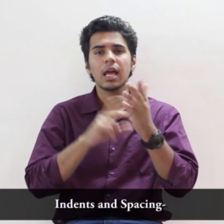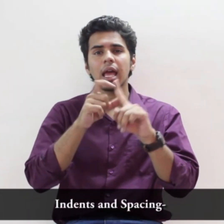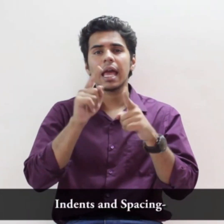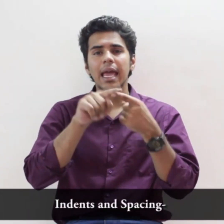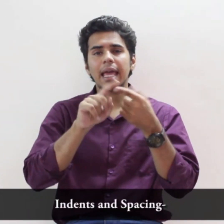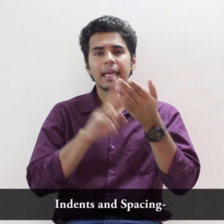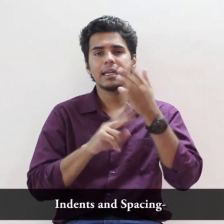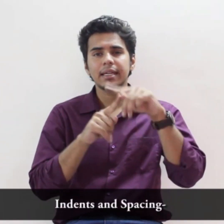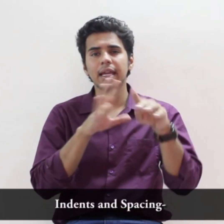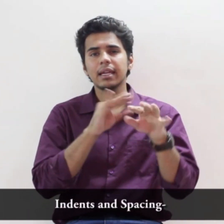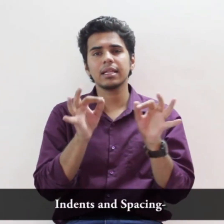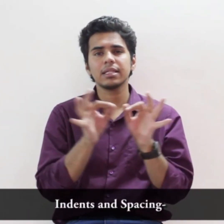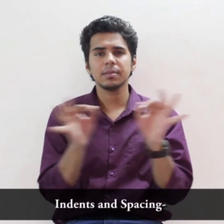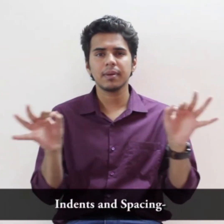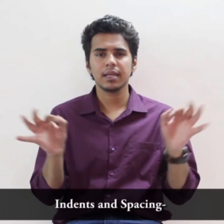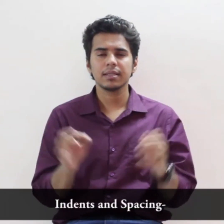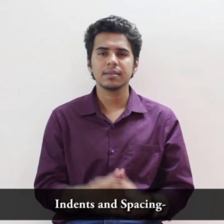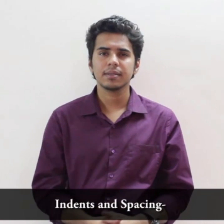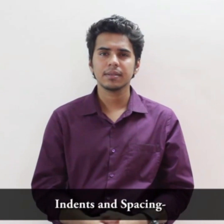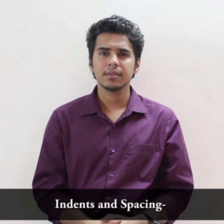Indents and spacing.